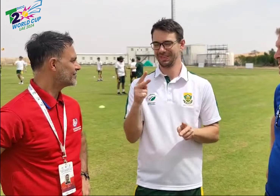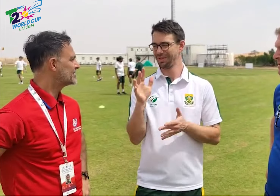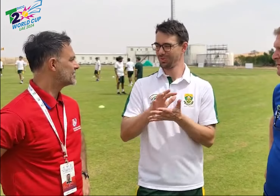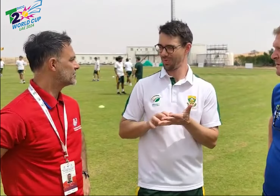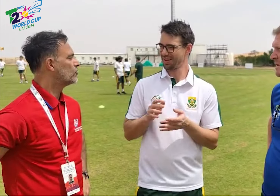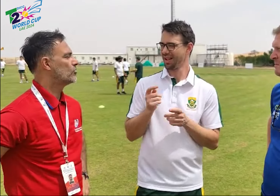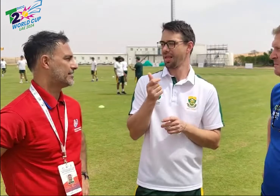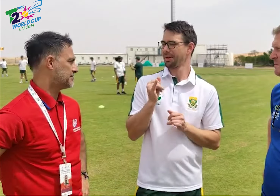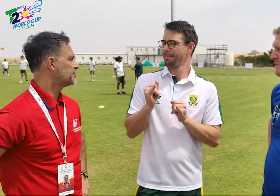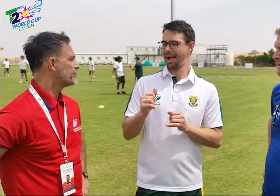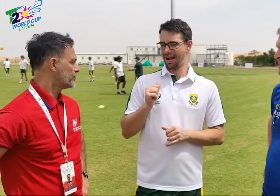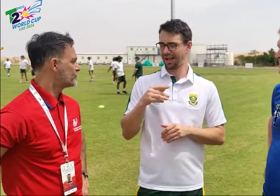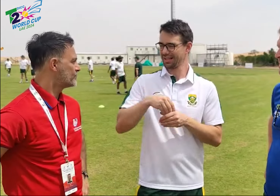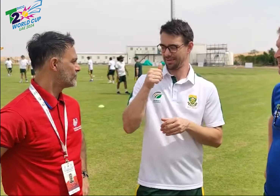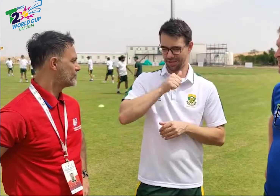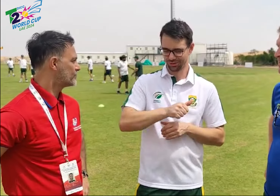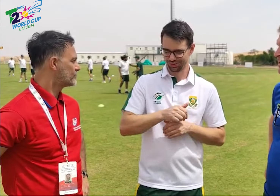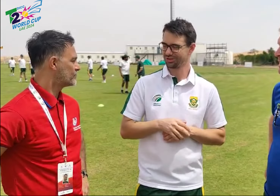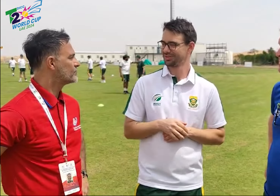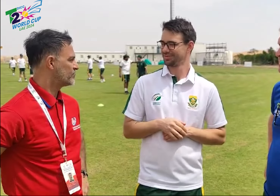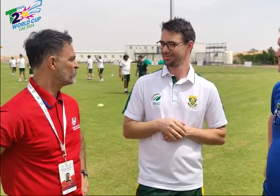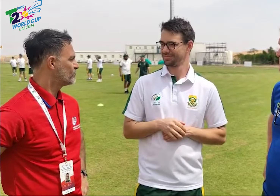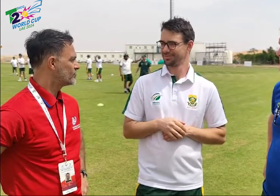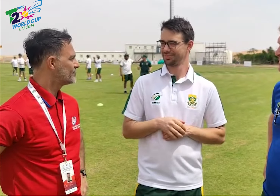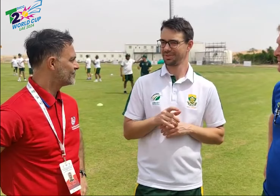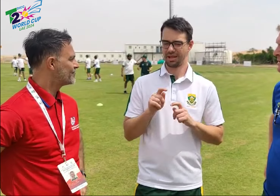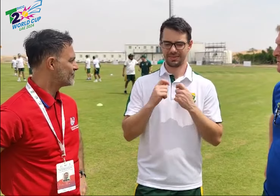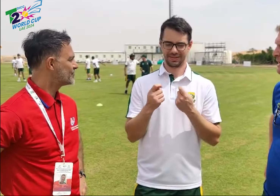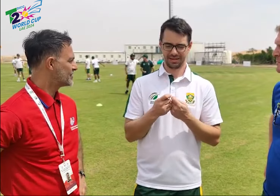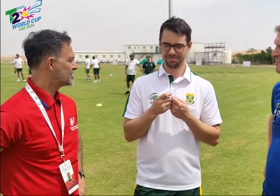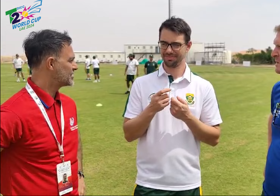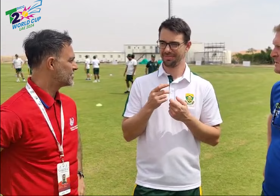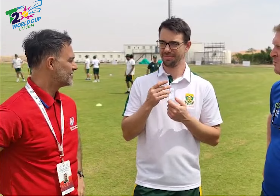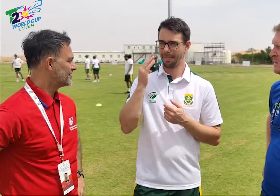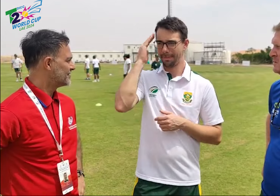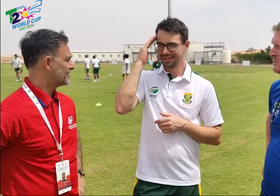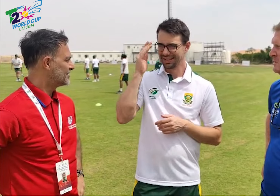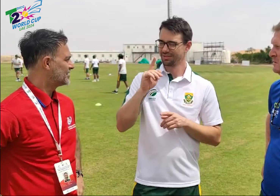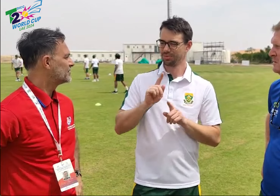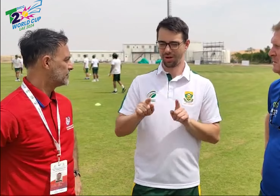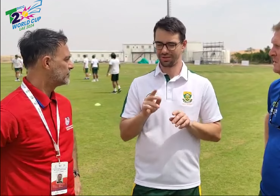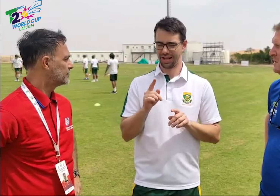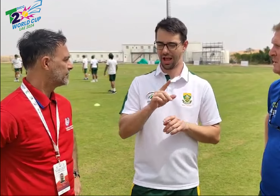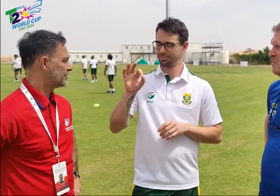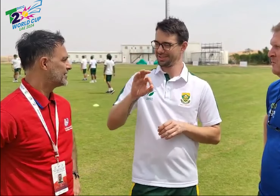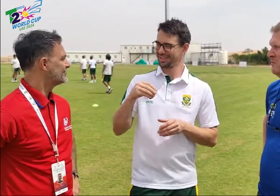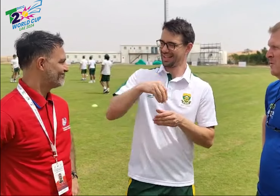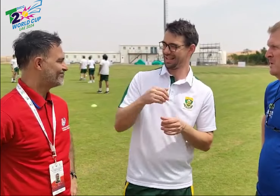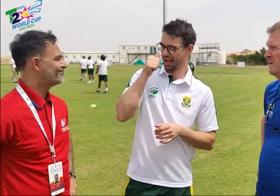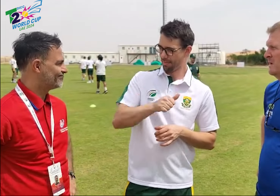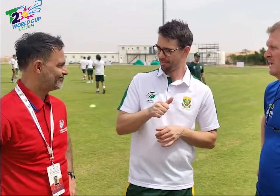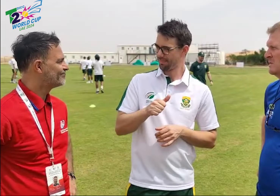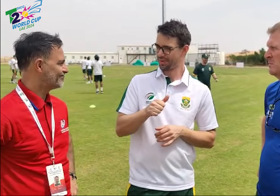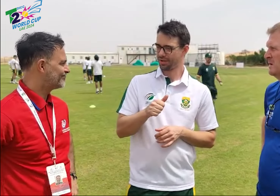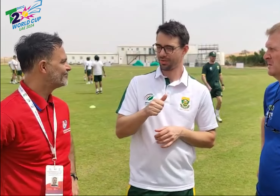bad luck in the game. The guys were not into the game so much as I wanted to be. They were far